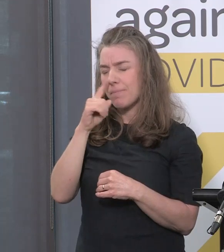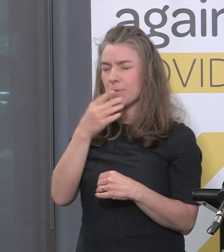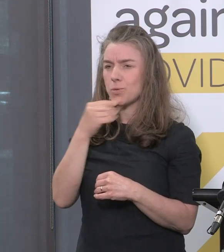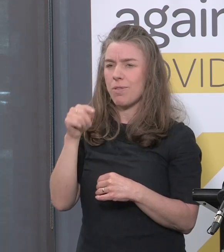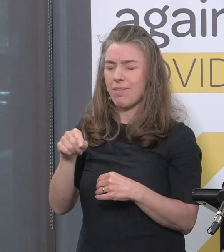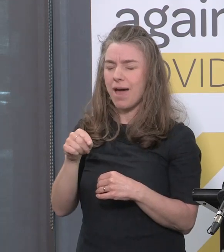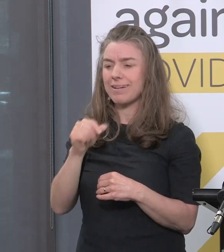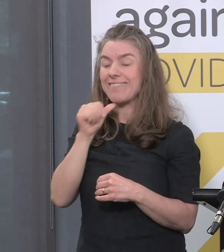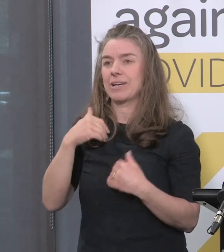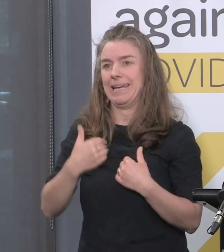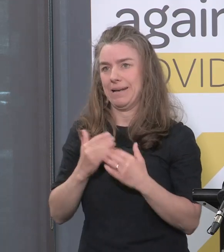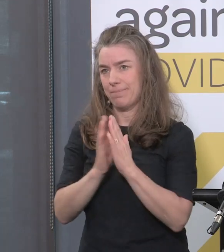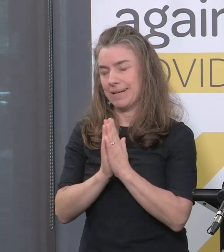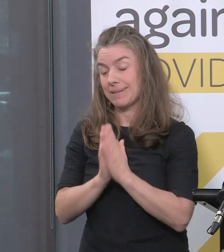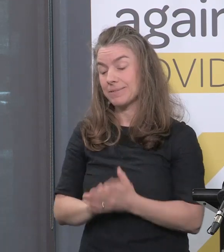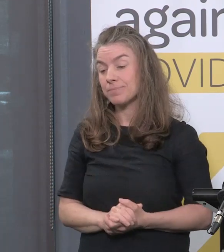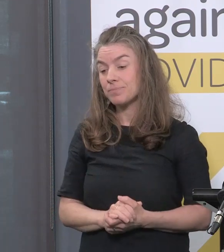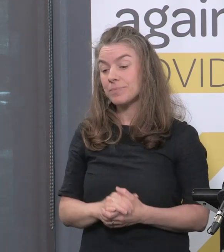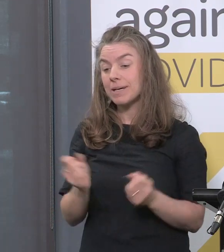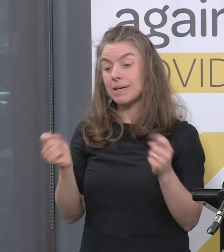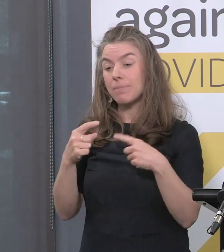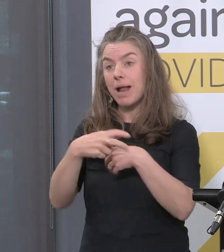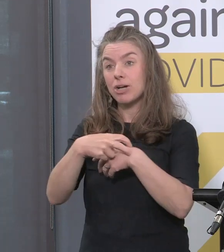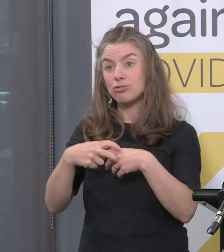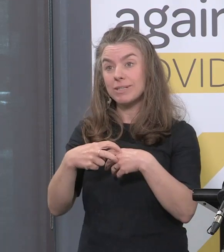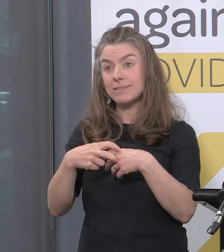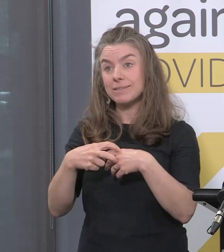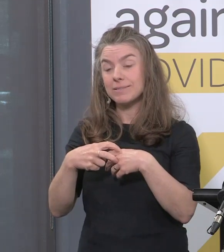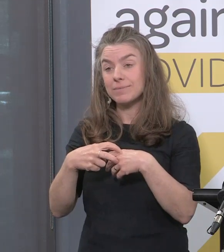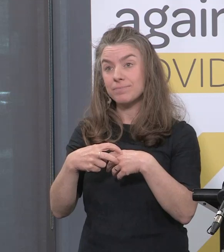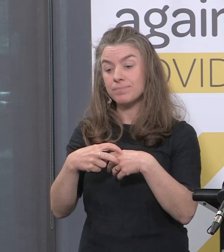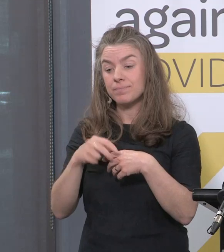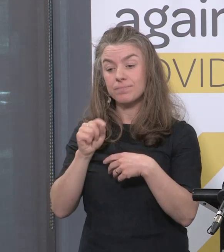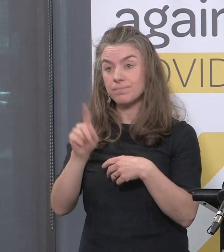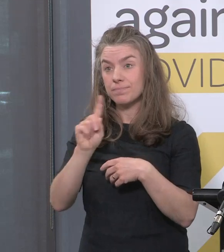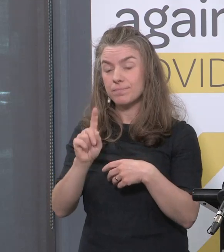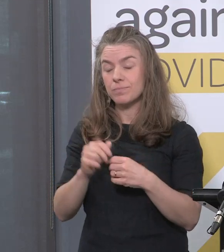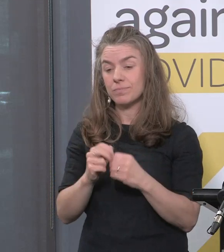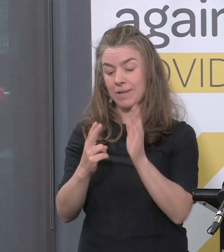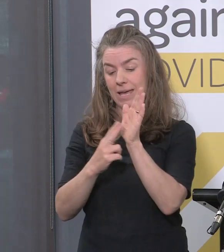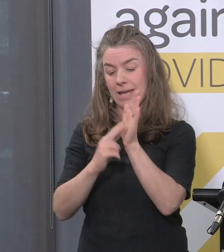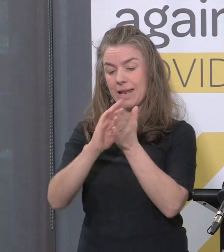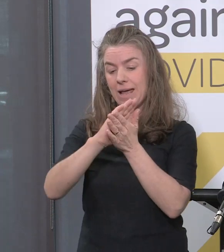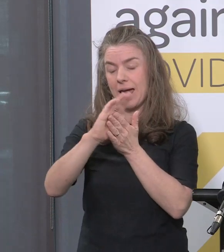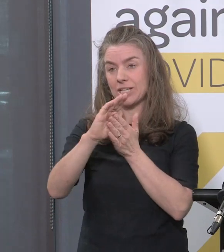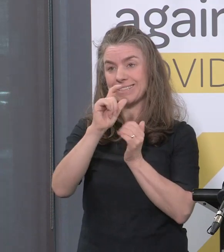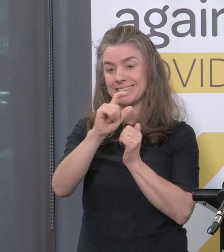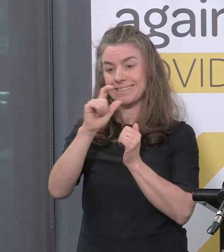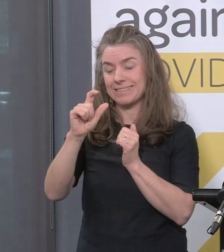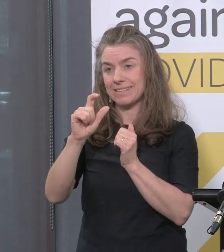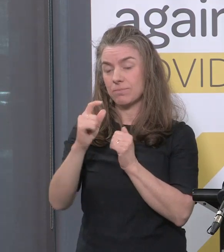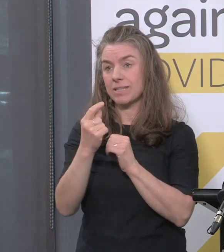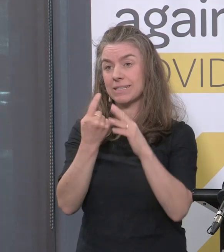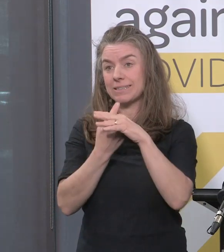The address for that, the single email address for that is NHCC